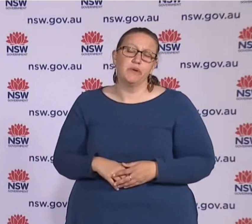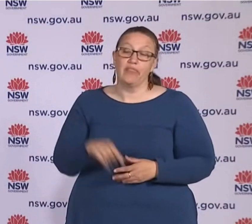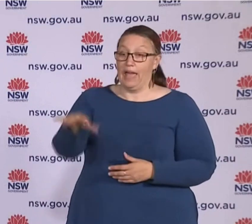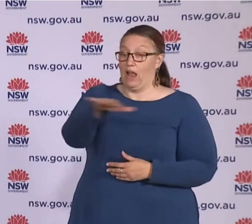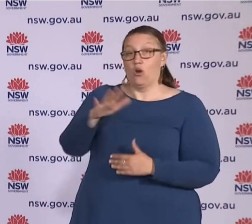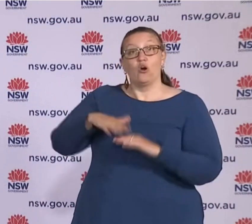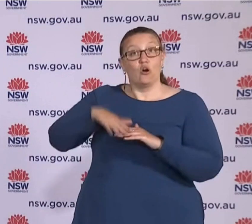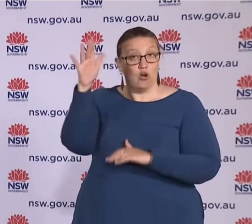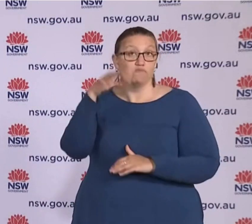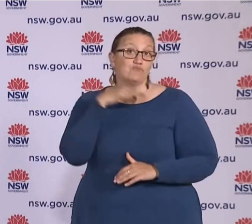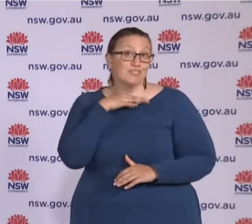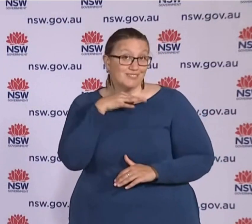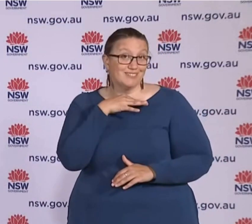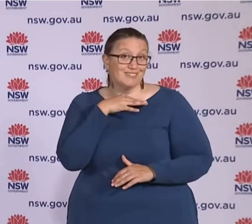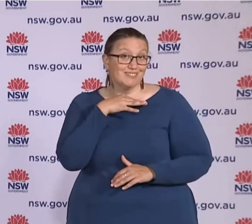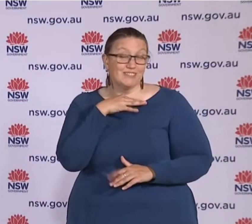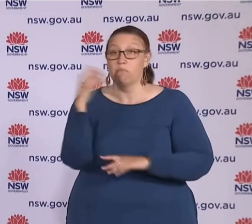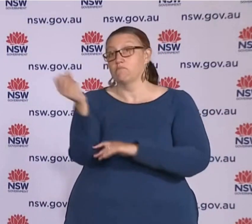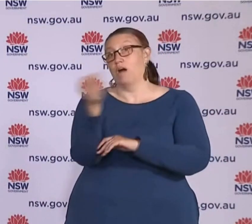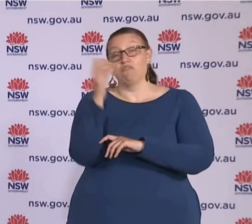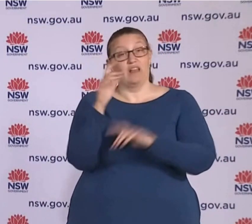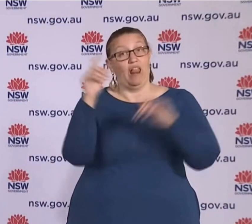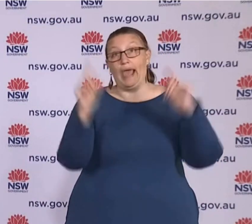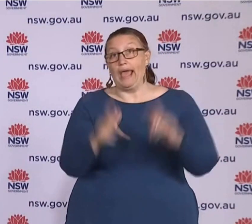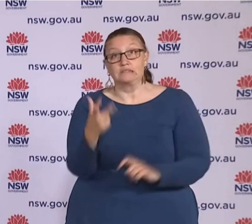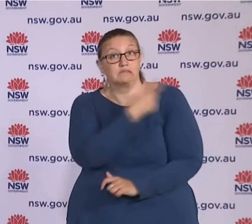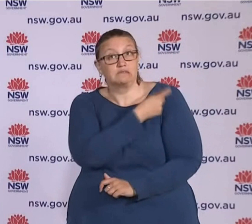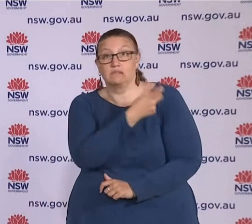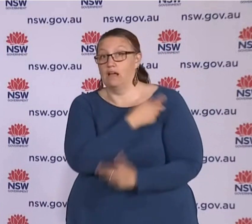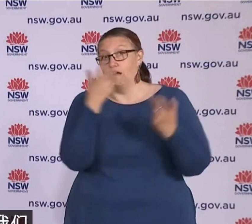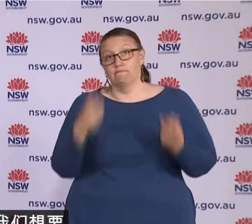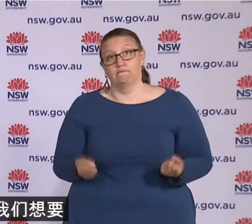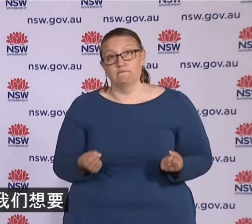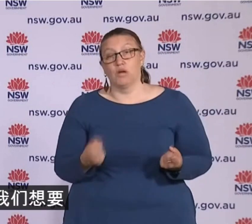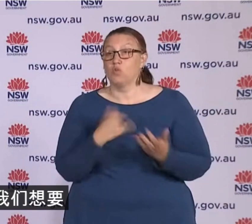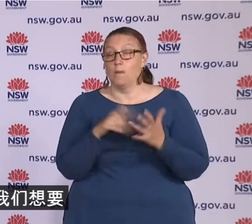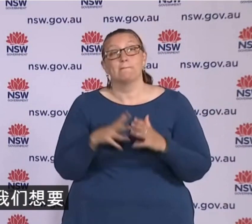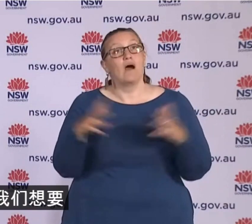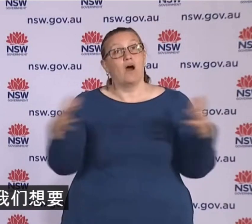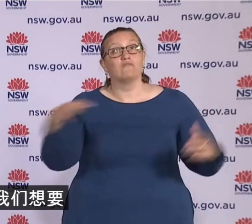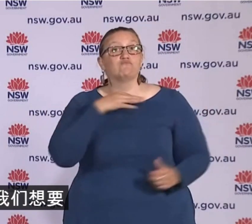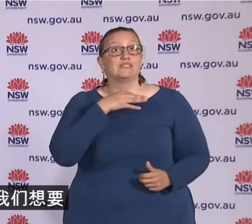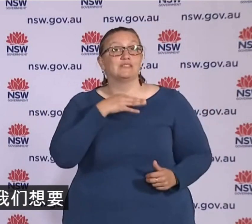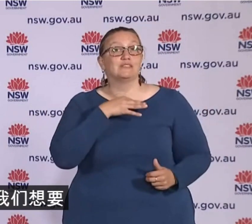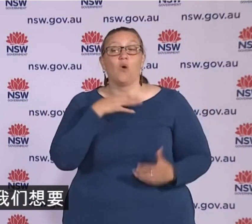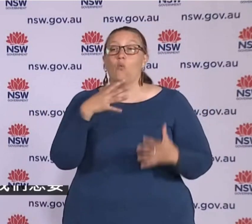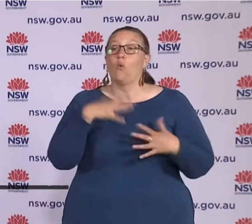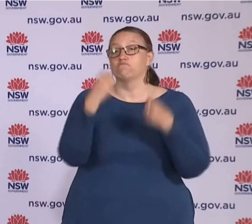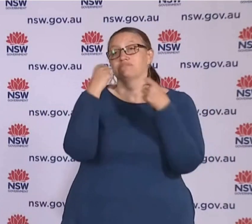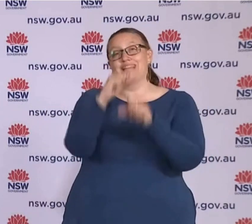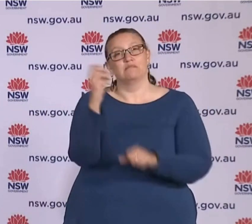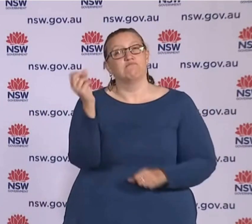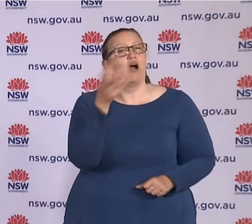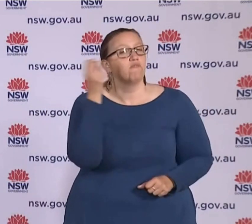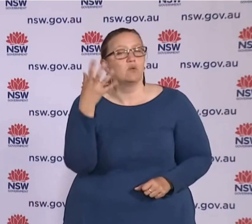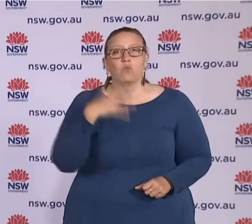we know that those venues that that person went to were more high risk for transmission. So look, we want to take a precautionary role approach